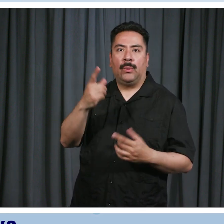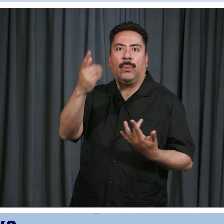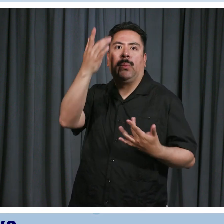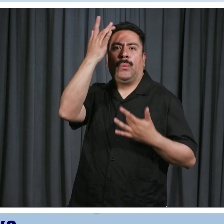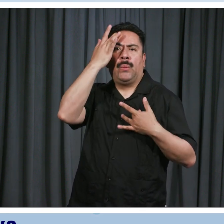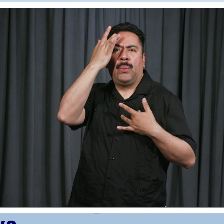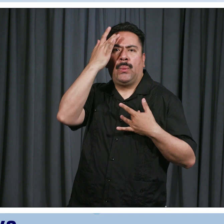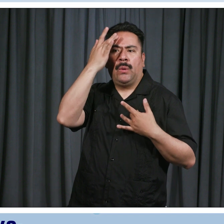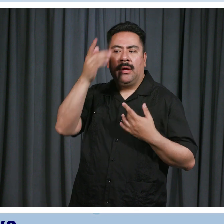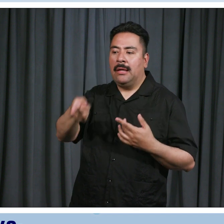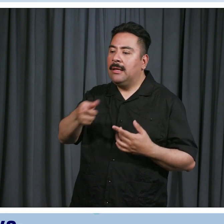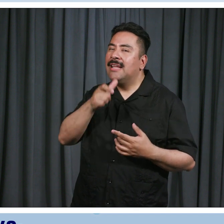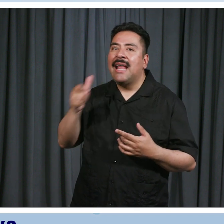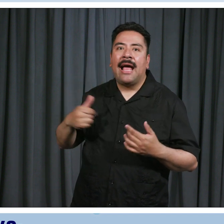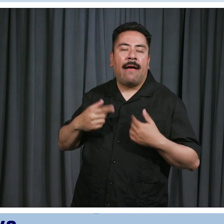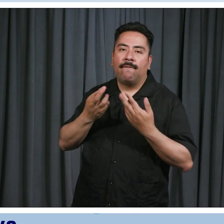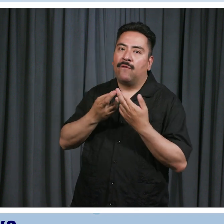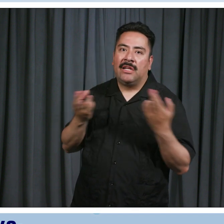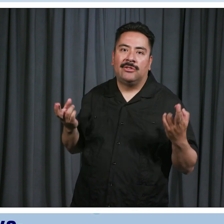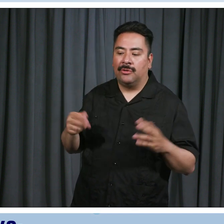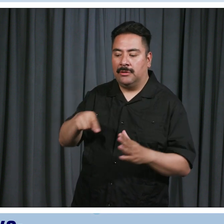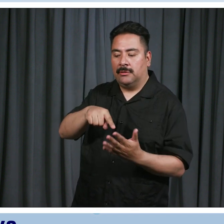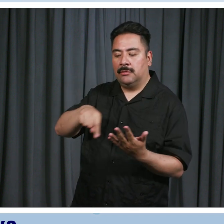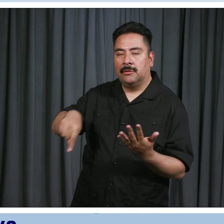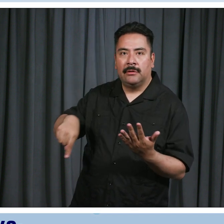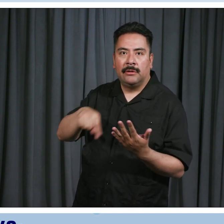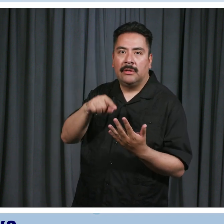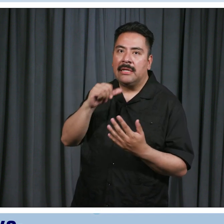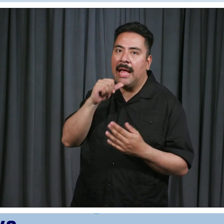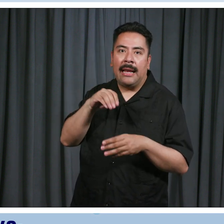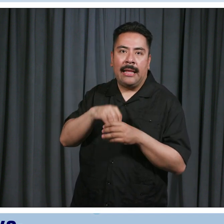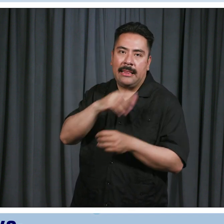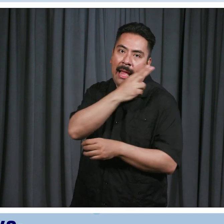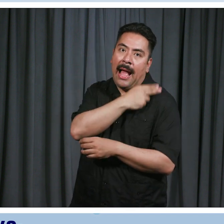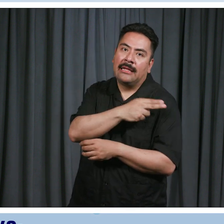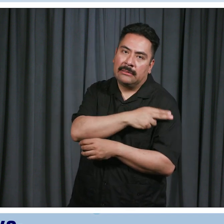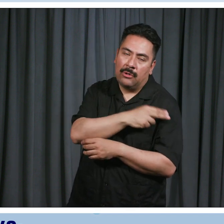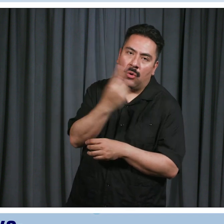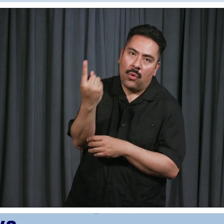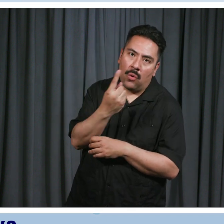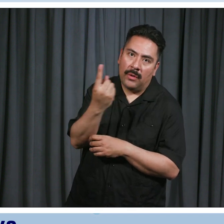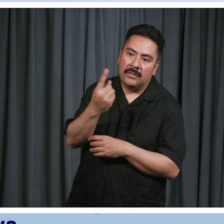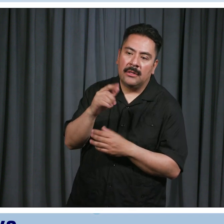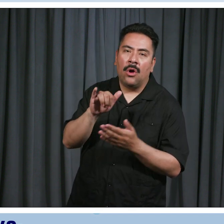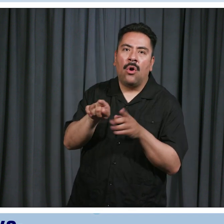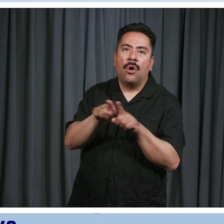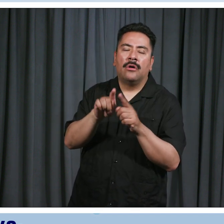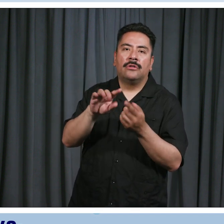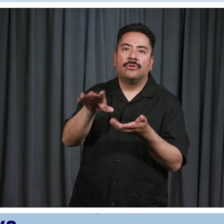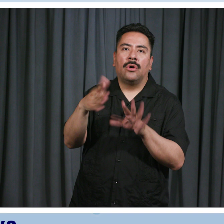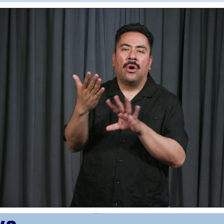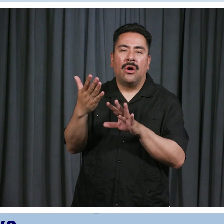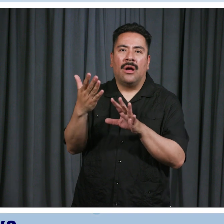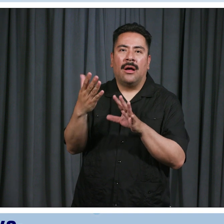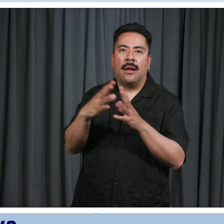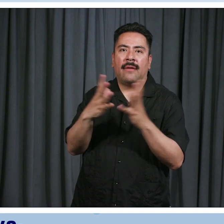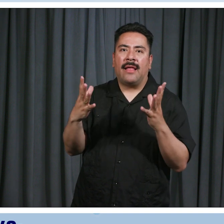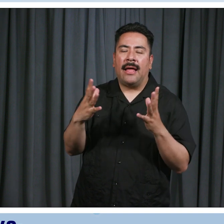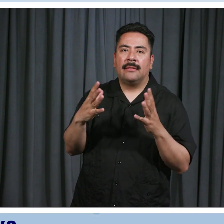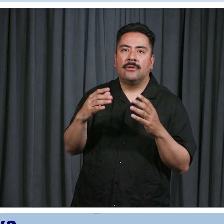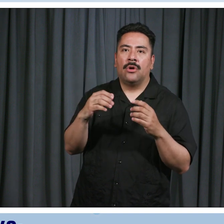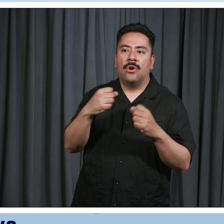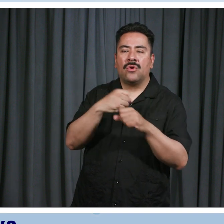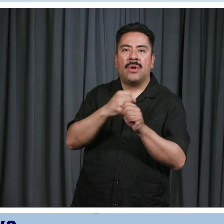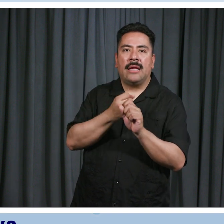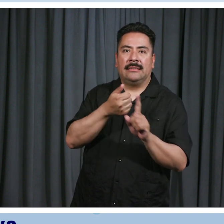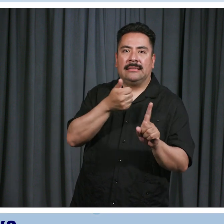don't have the resources, because those people aren't necessarily in the hospital. So that also skews some of that, and it creates a lot of,